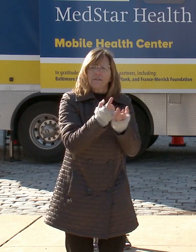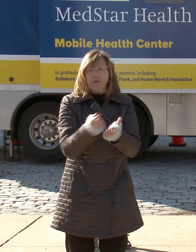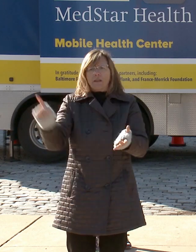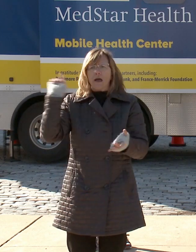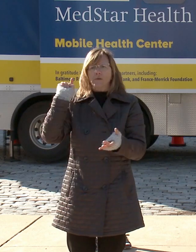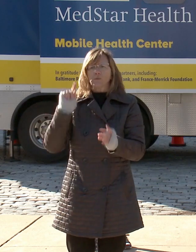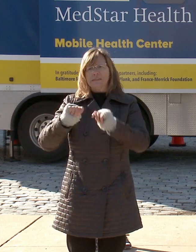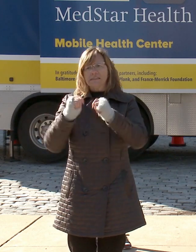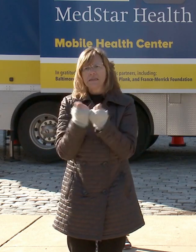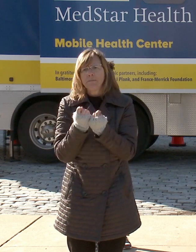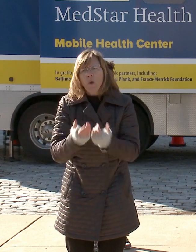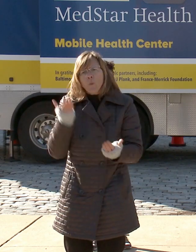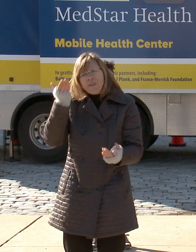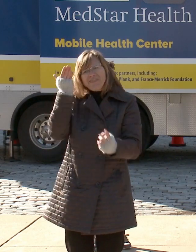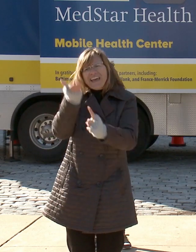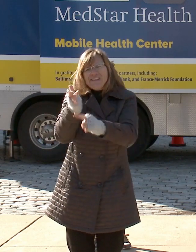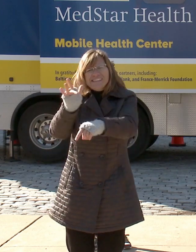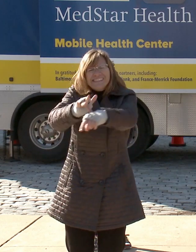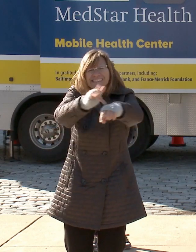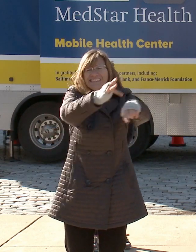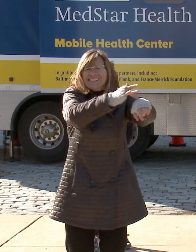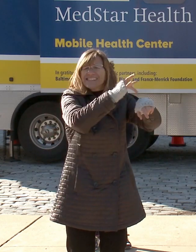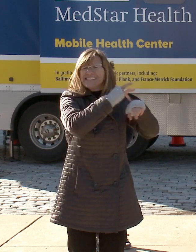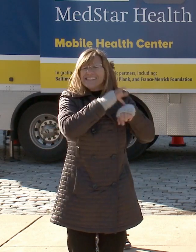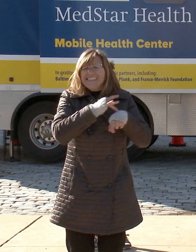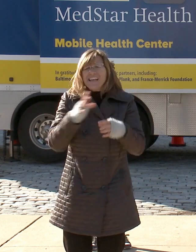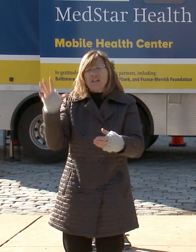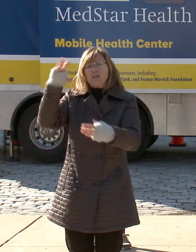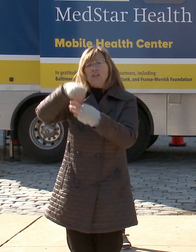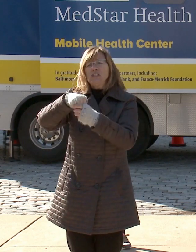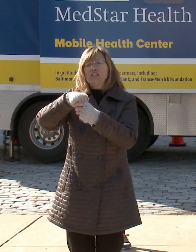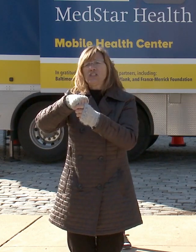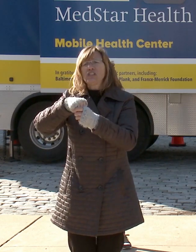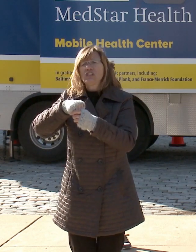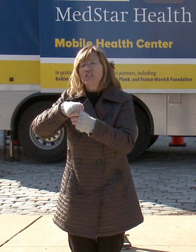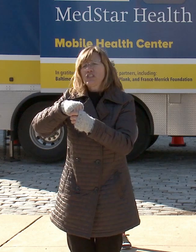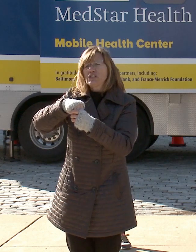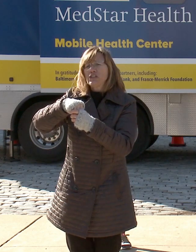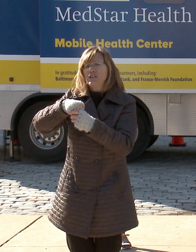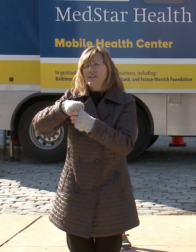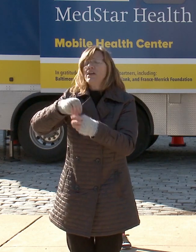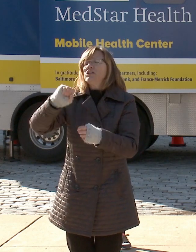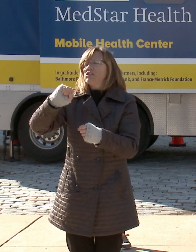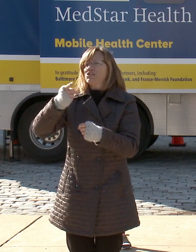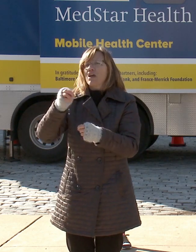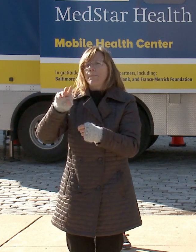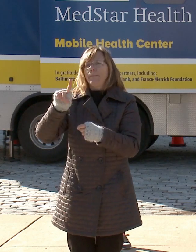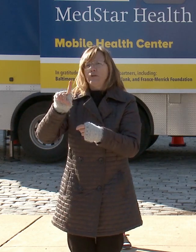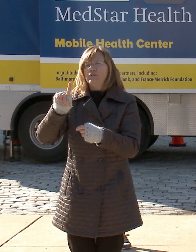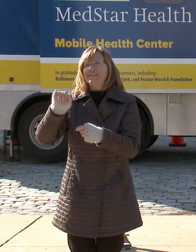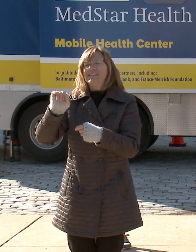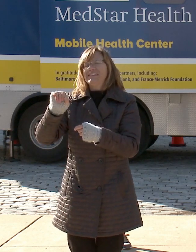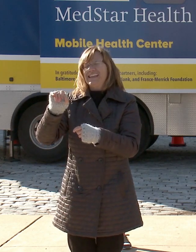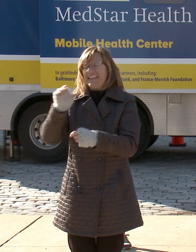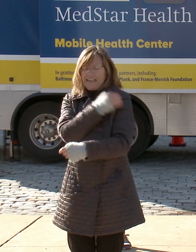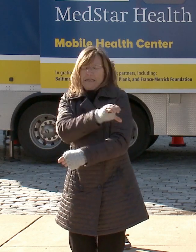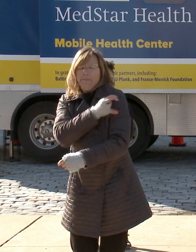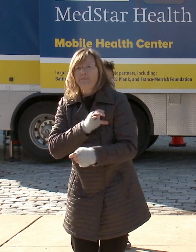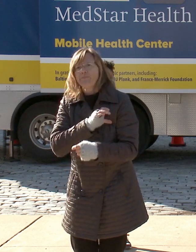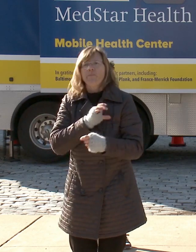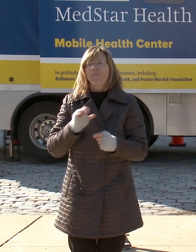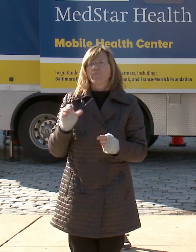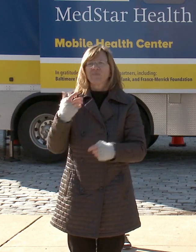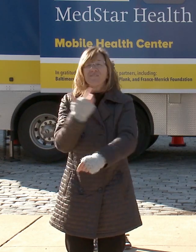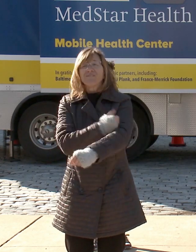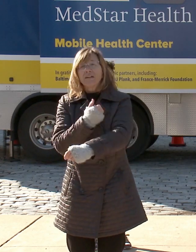J. Van Story Branch and Shepherd's Clinic and vaccinated 170 older adults. Teams are mobilized this